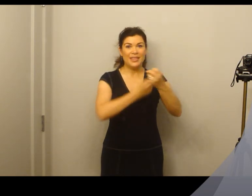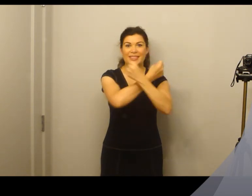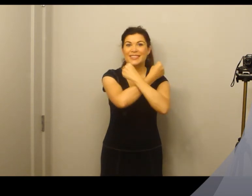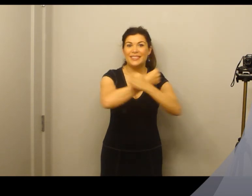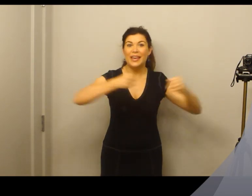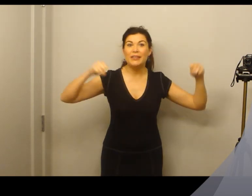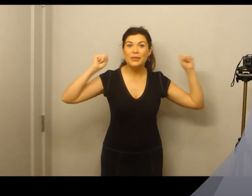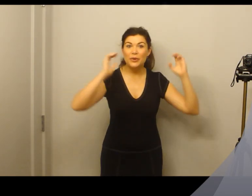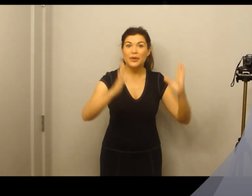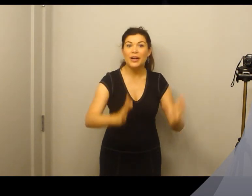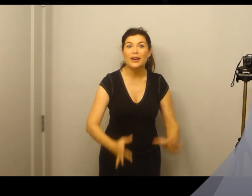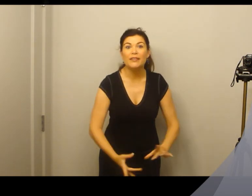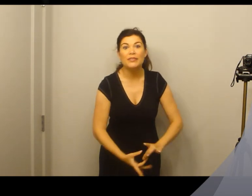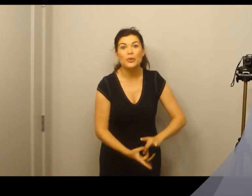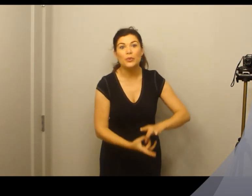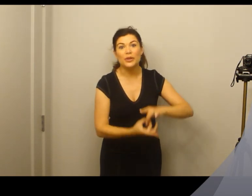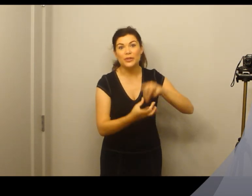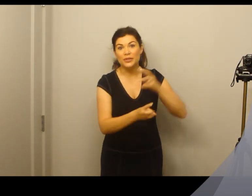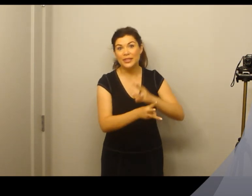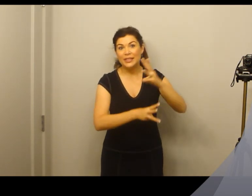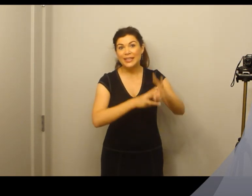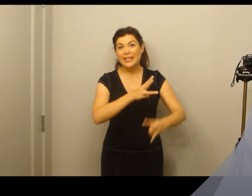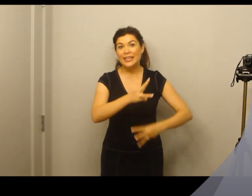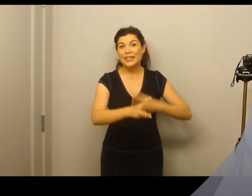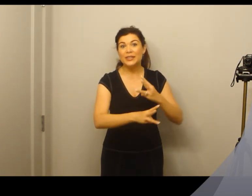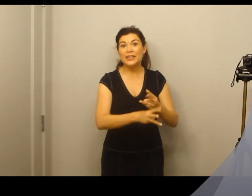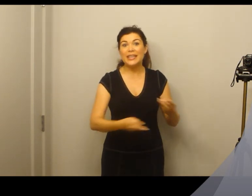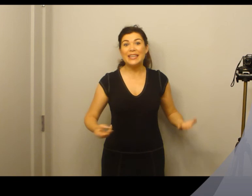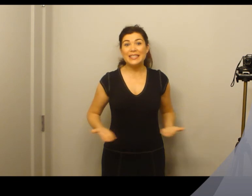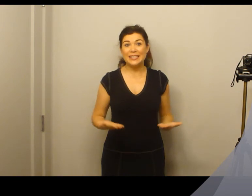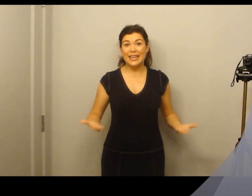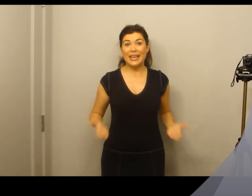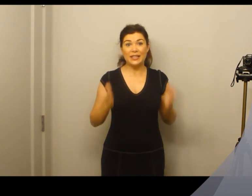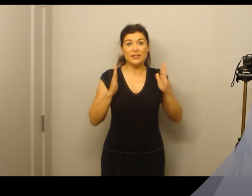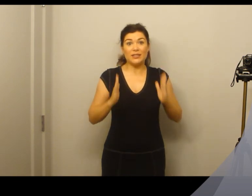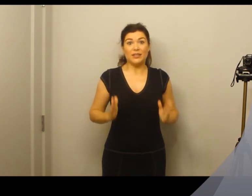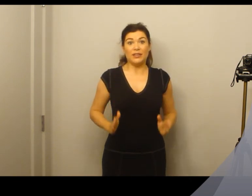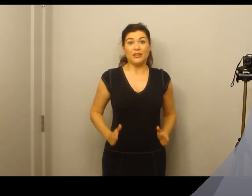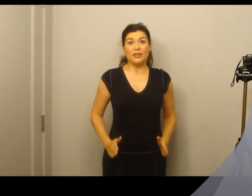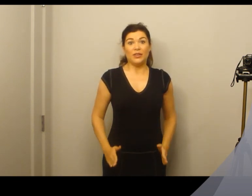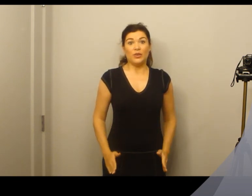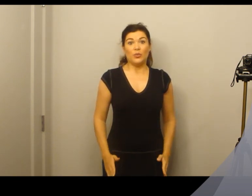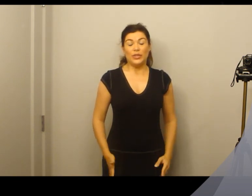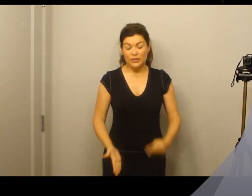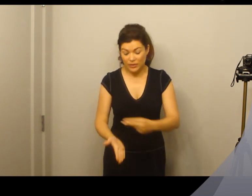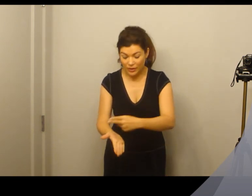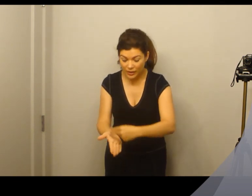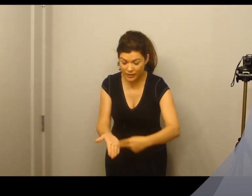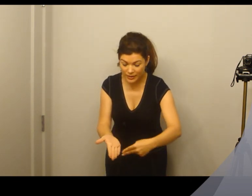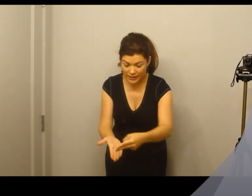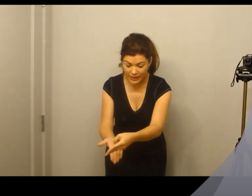the savior of the world. Here he stands with scars in